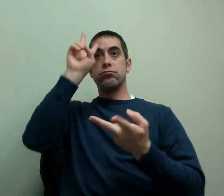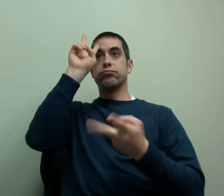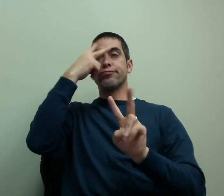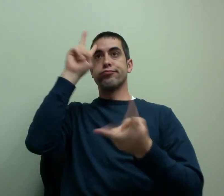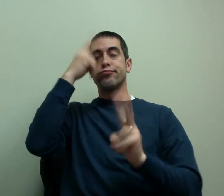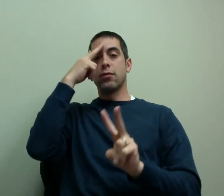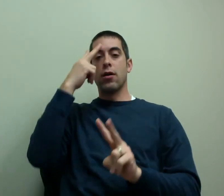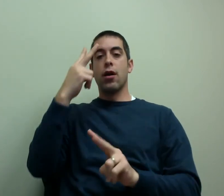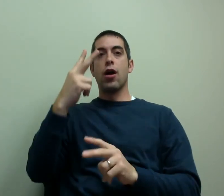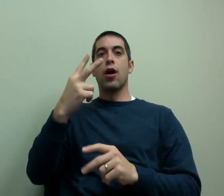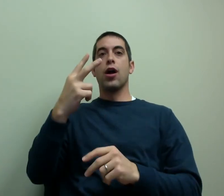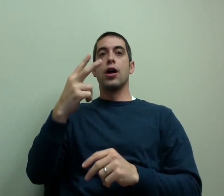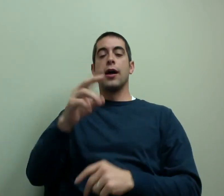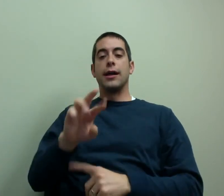error, and or death.